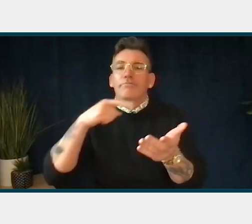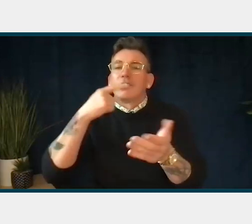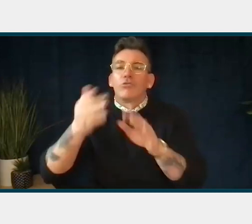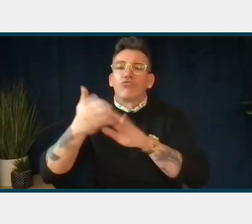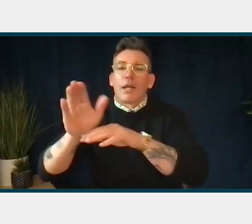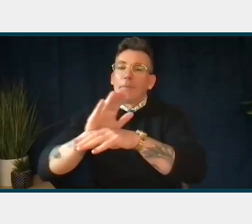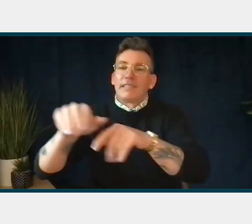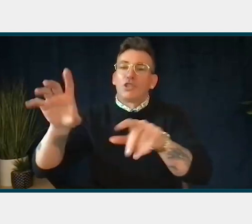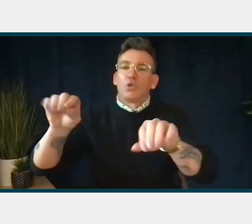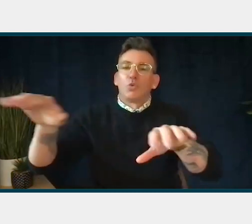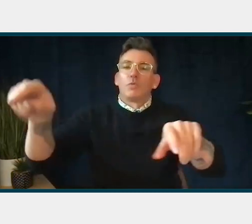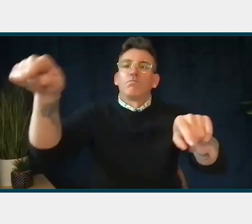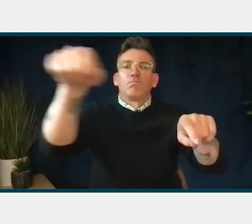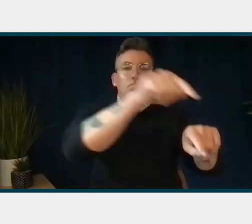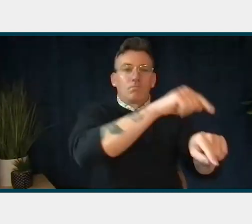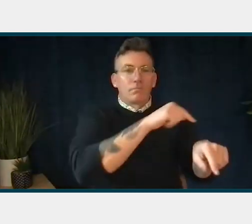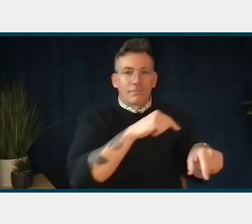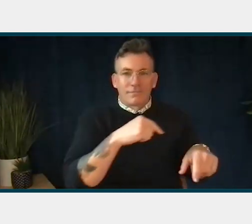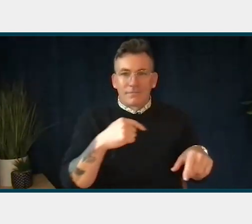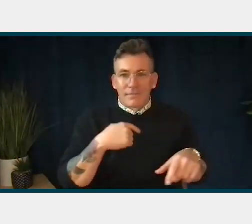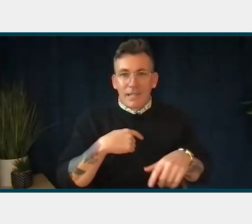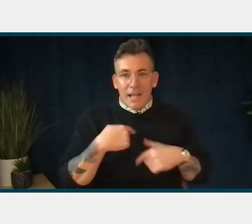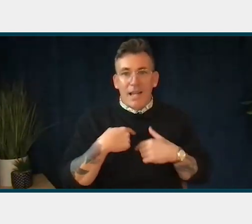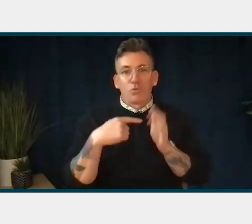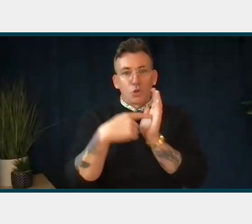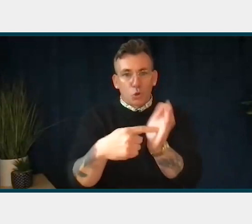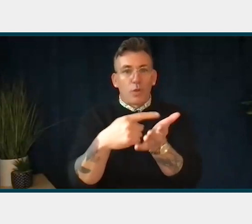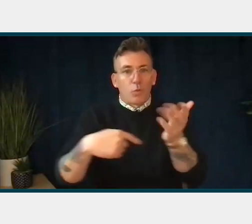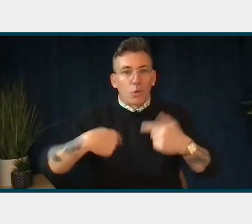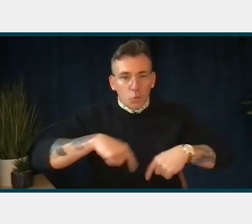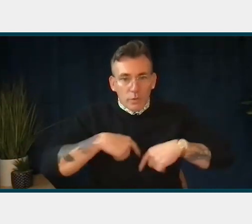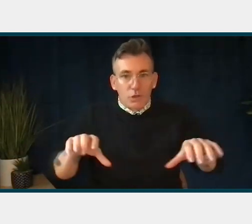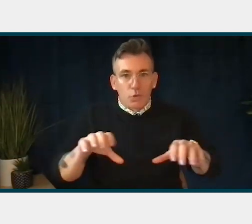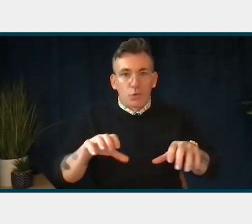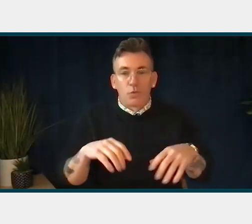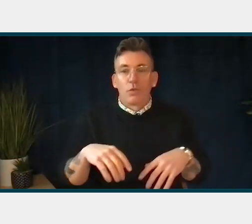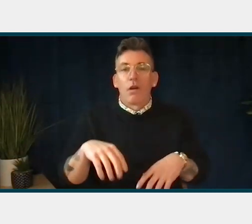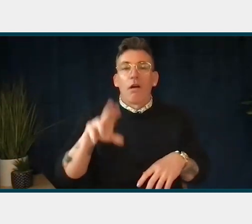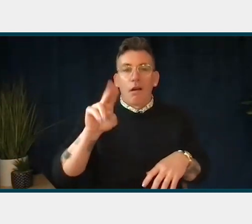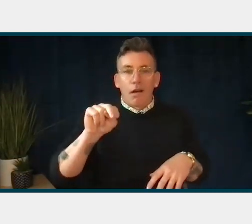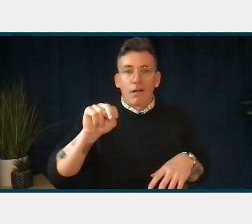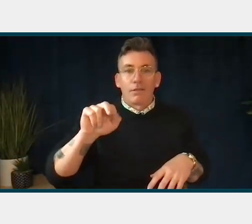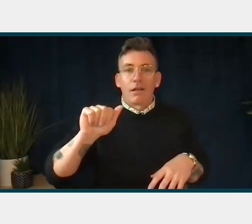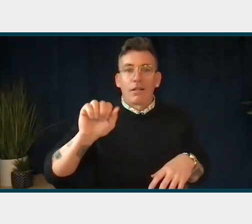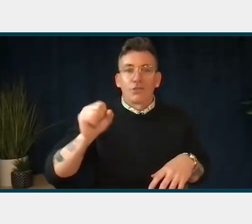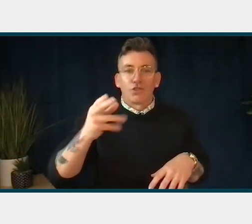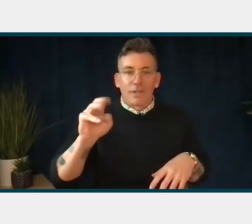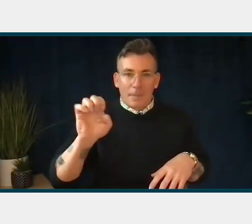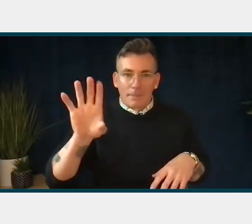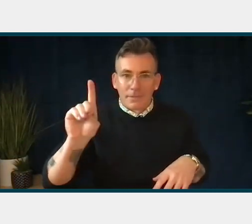So I'm not going to compare myself to a hearing run business and what they do. I'm going to show what we can